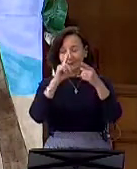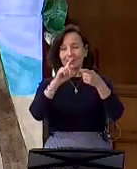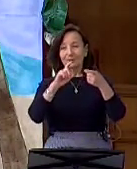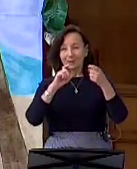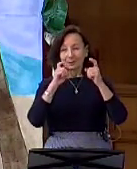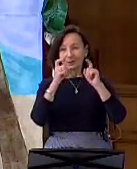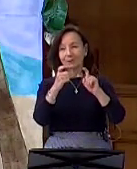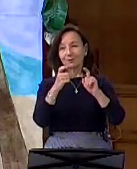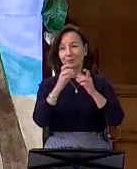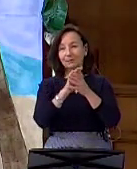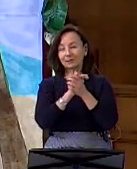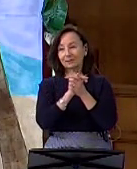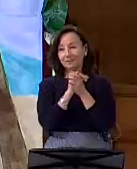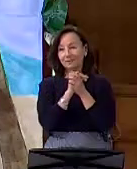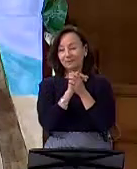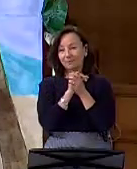transformed.